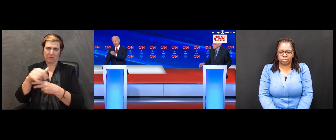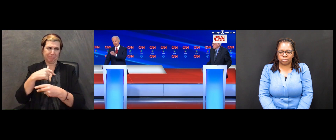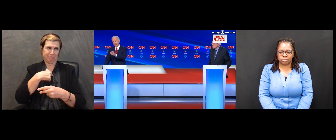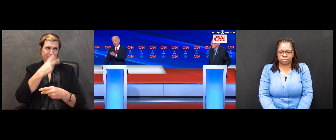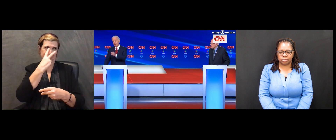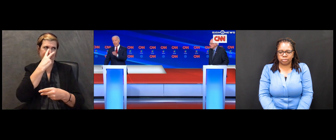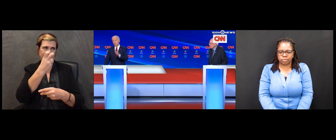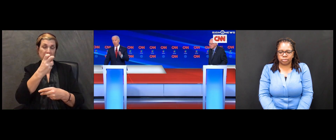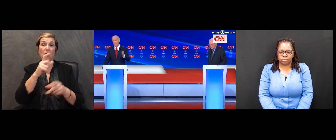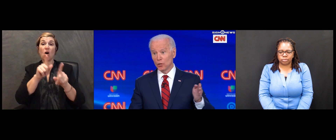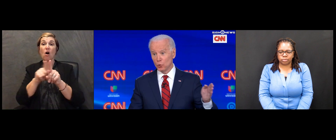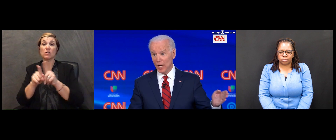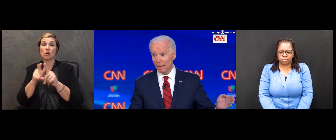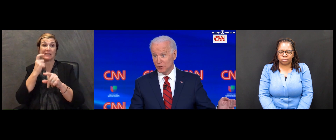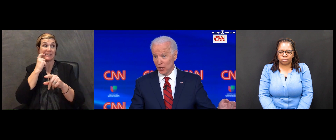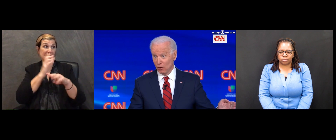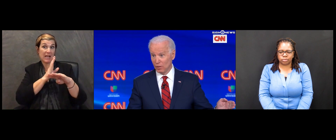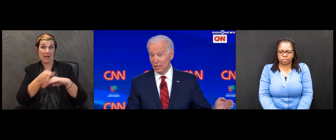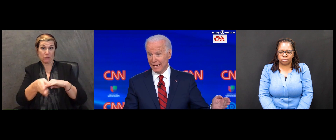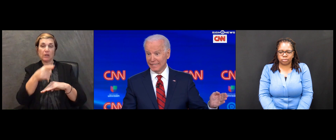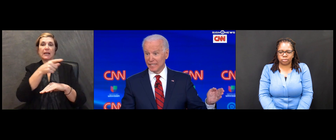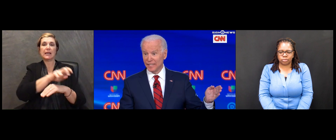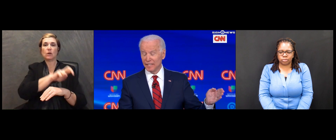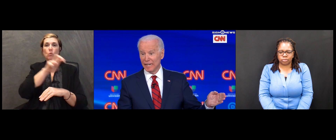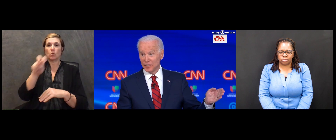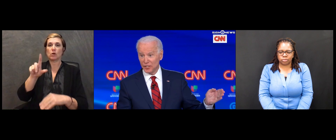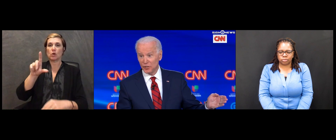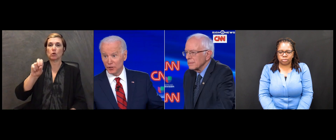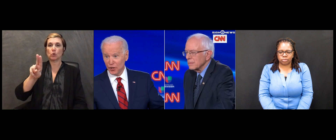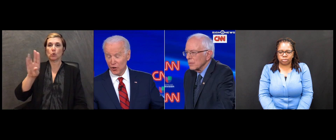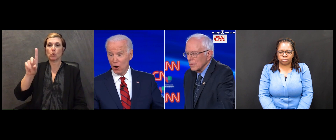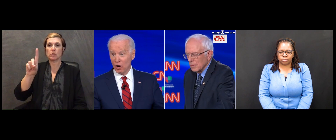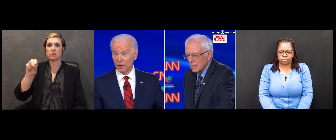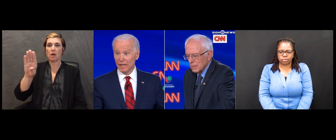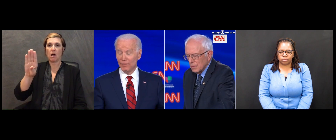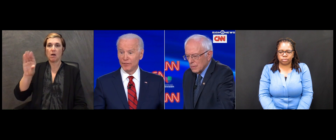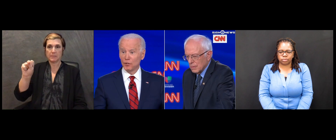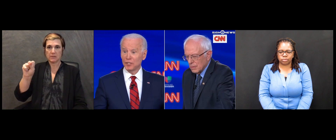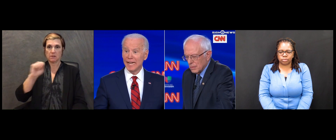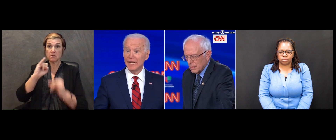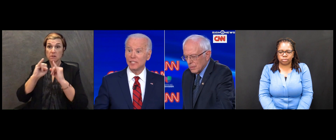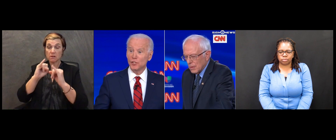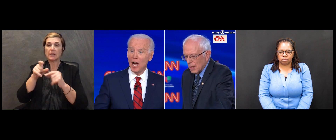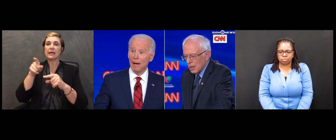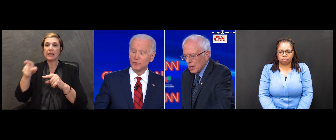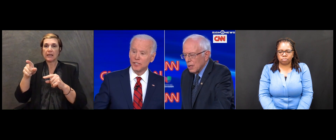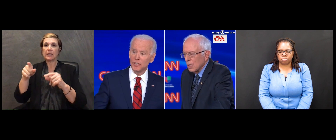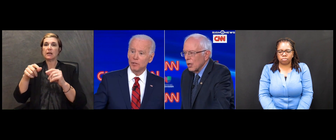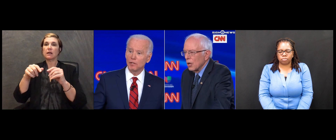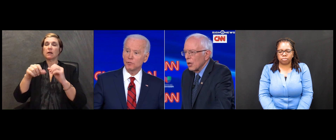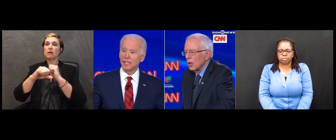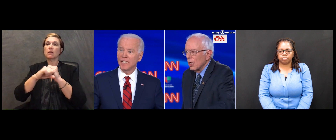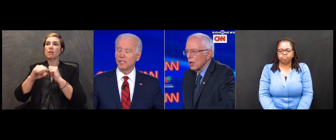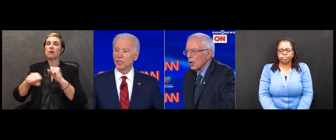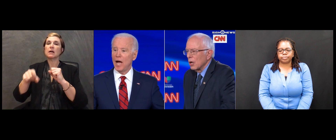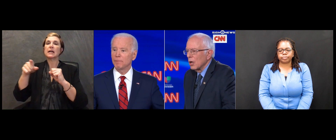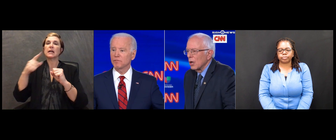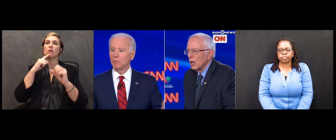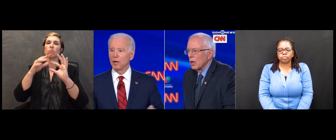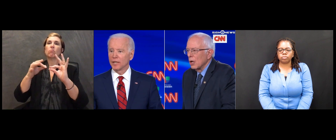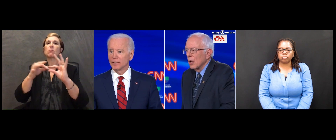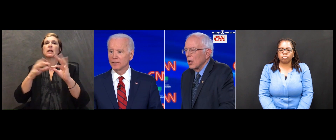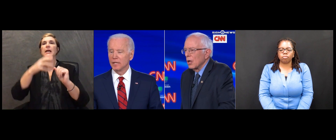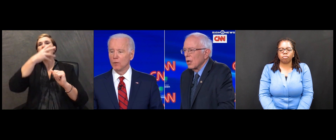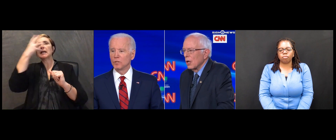vote against that, he went on the Lou Dobbs show and continued to canard that they're taking jobs. These immigrants are taking jobs